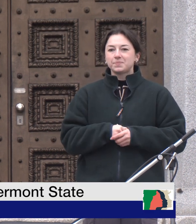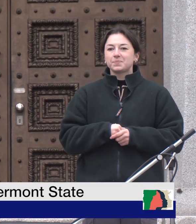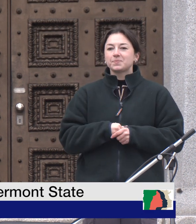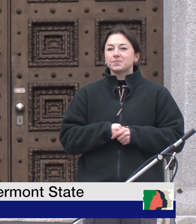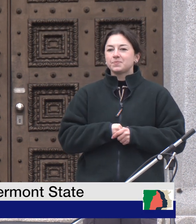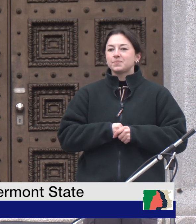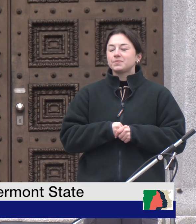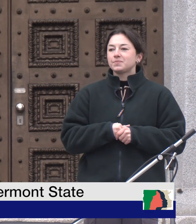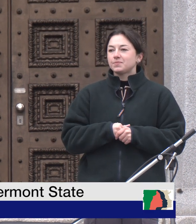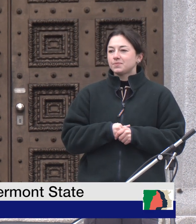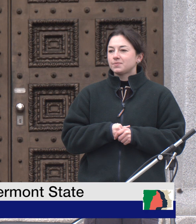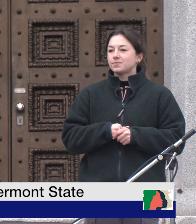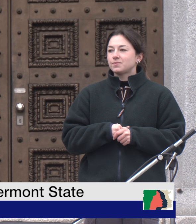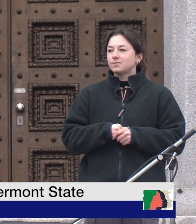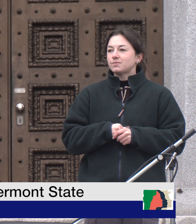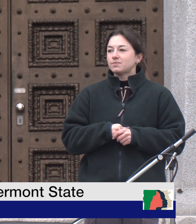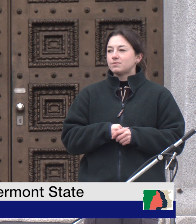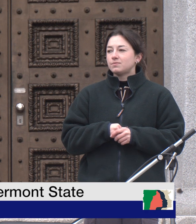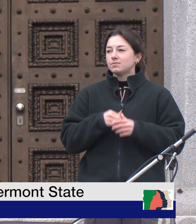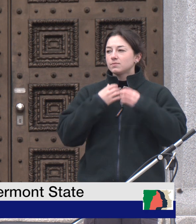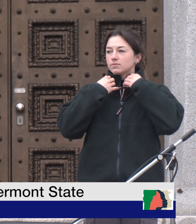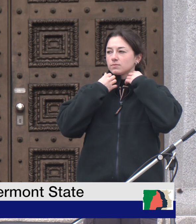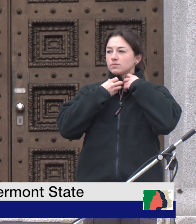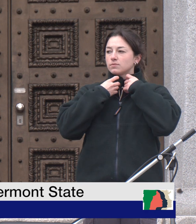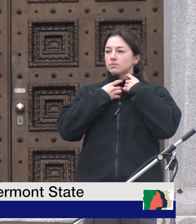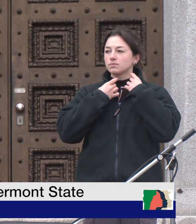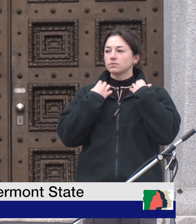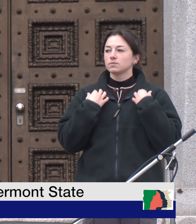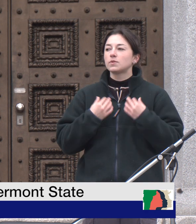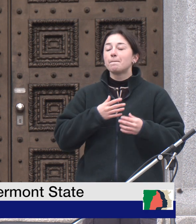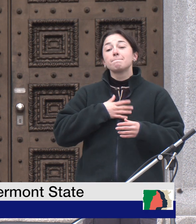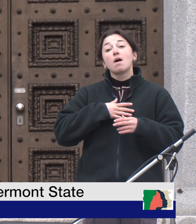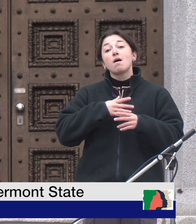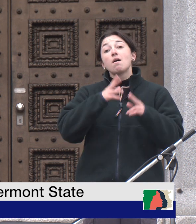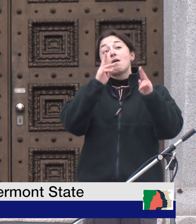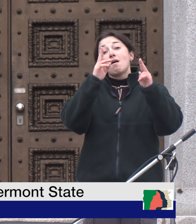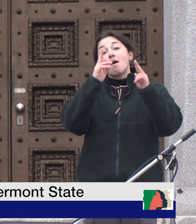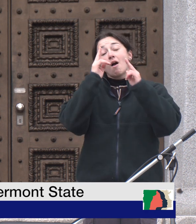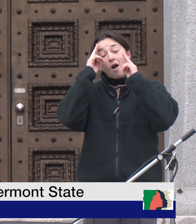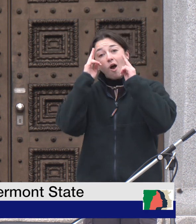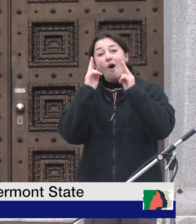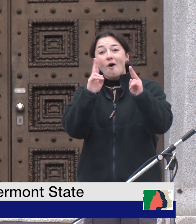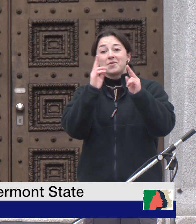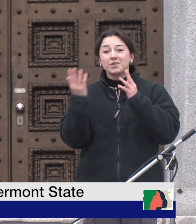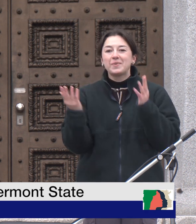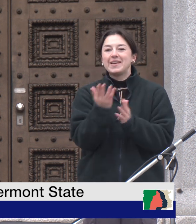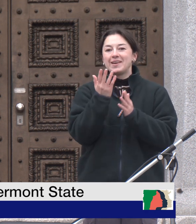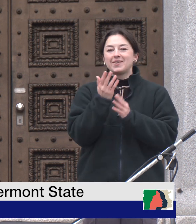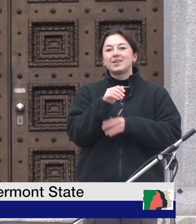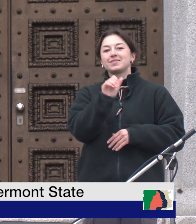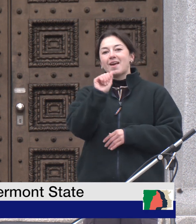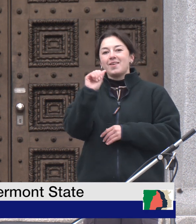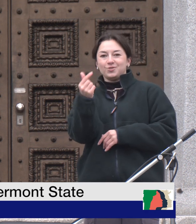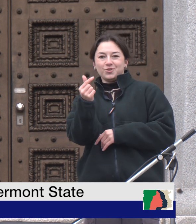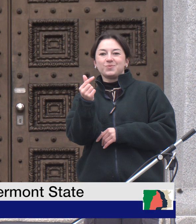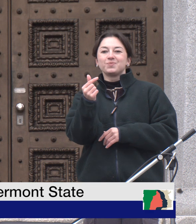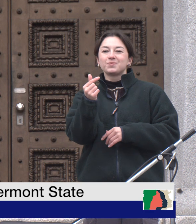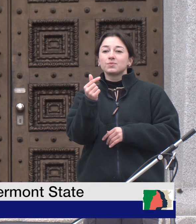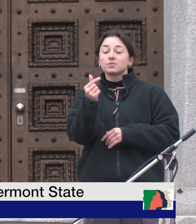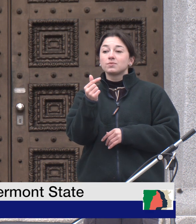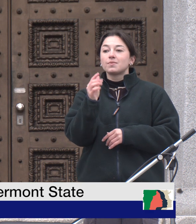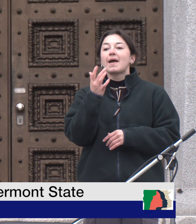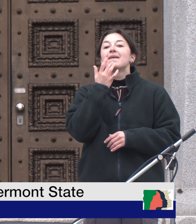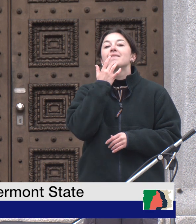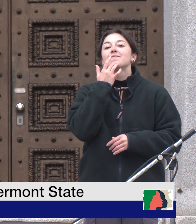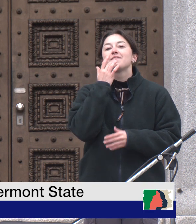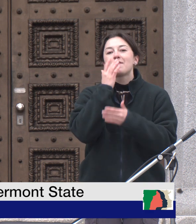It has been my honor to serve as your Attorney General, and one of my favorite parts of my job is meeting with